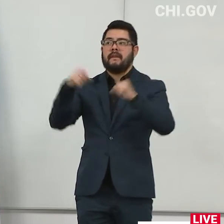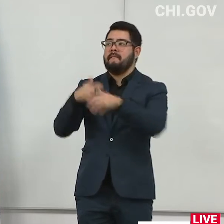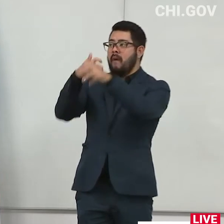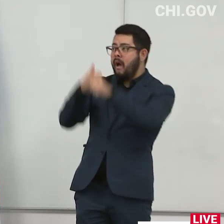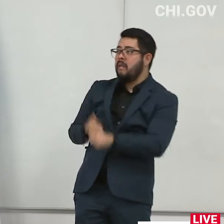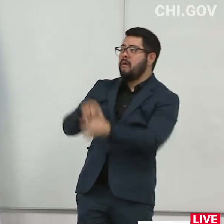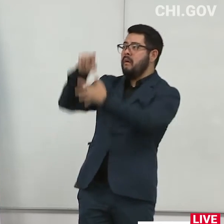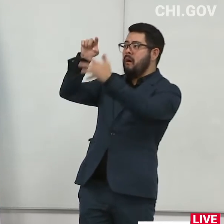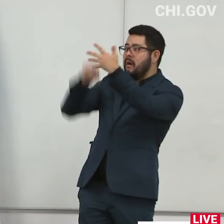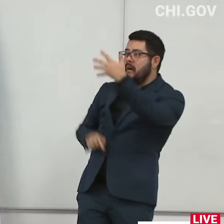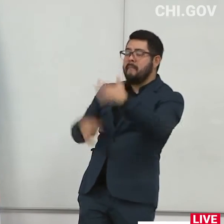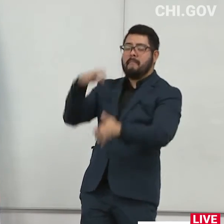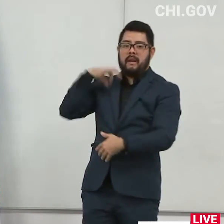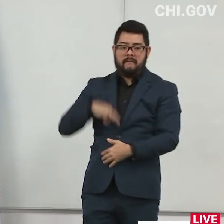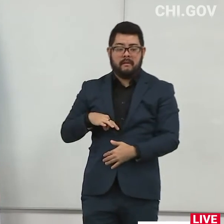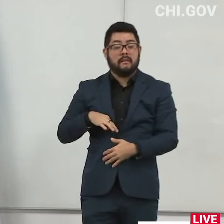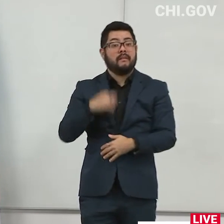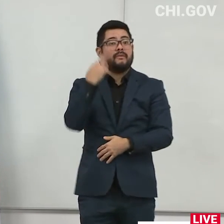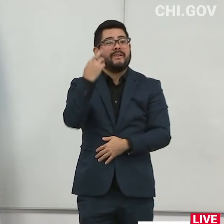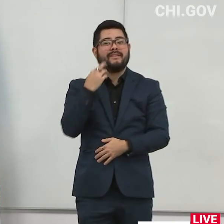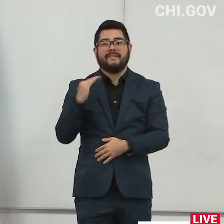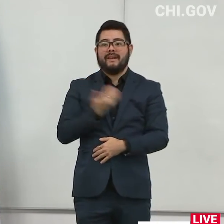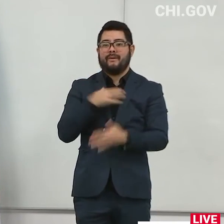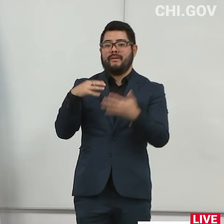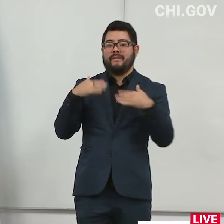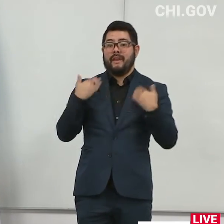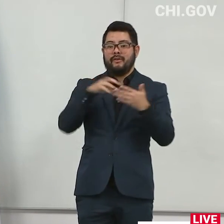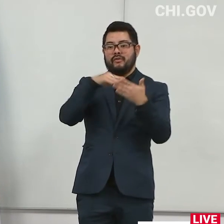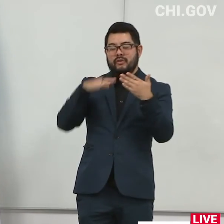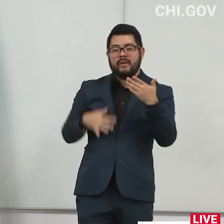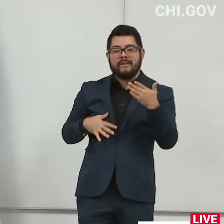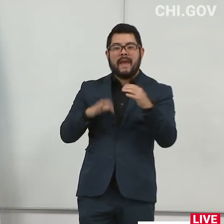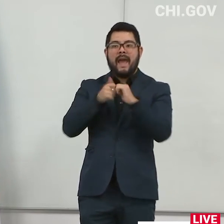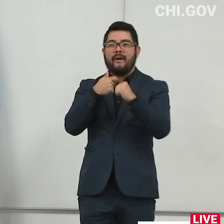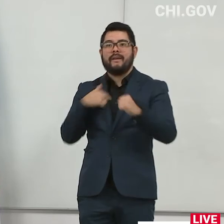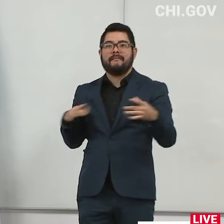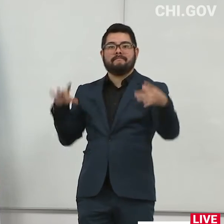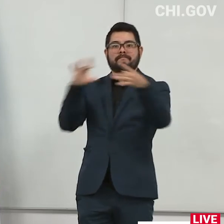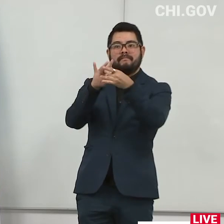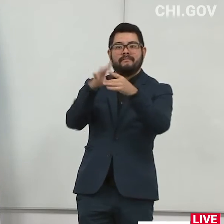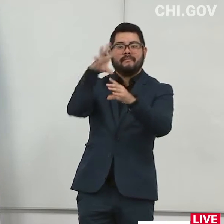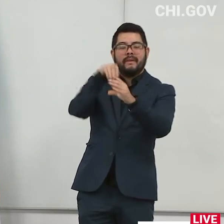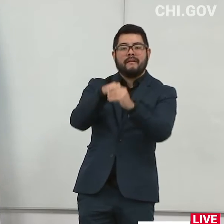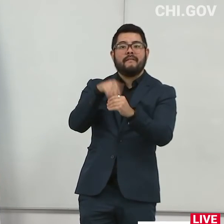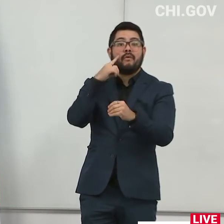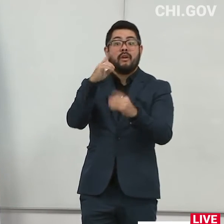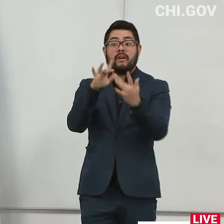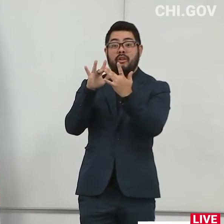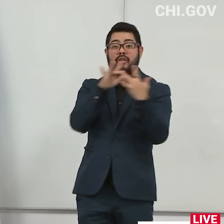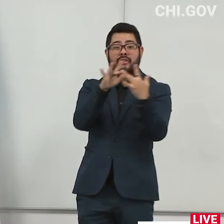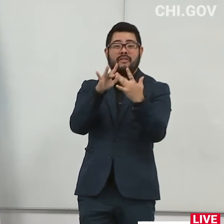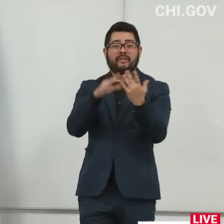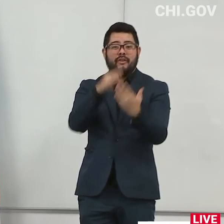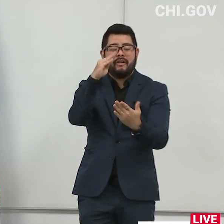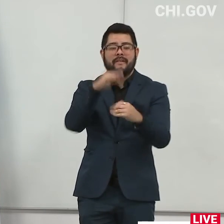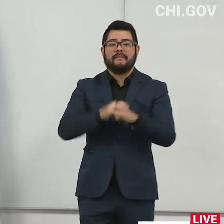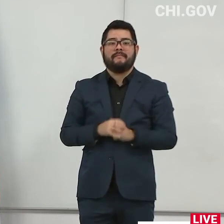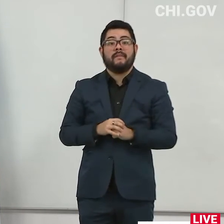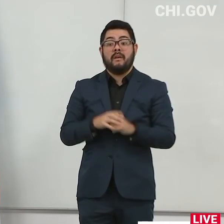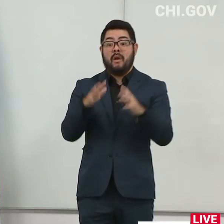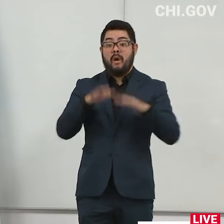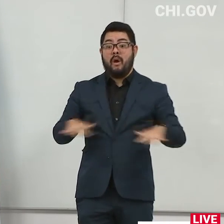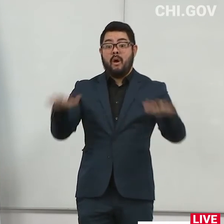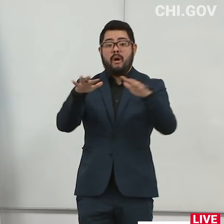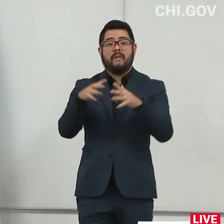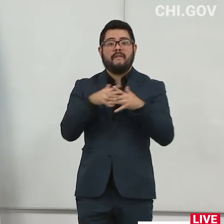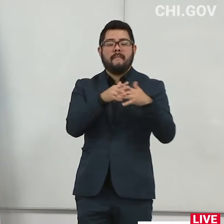how to make sure that our young people are connected to free internet access. People from all across the country are knocking